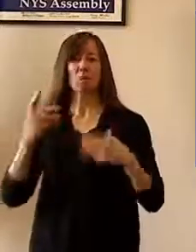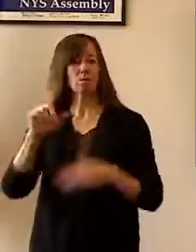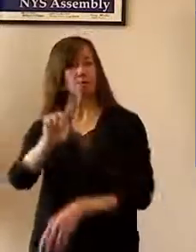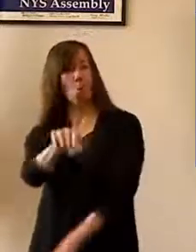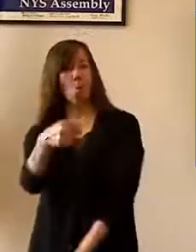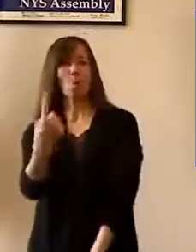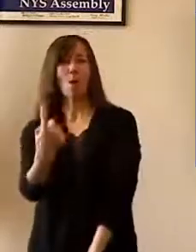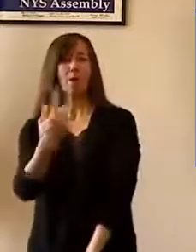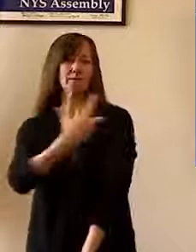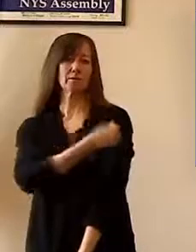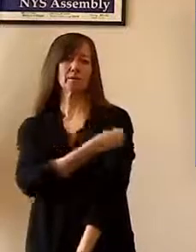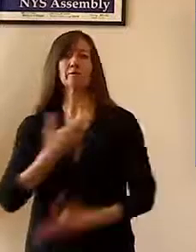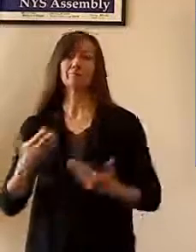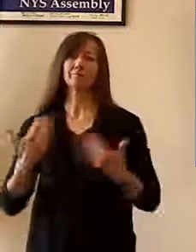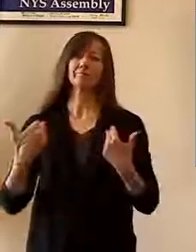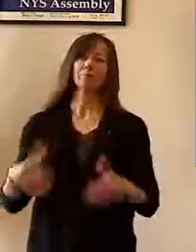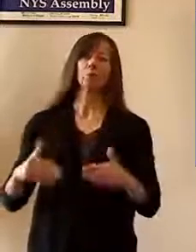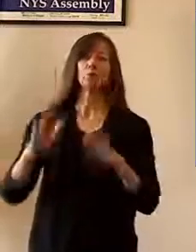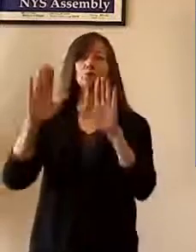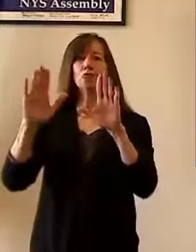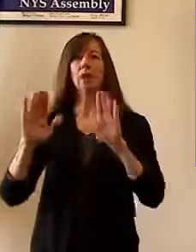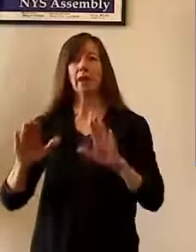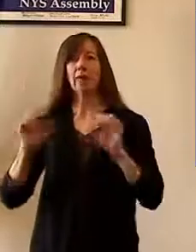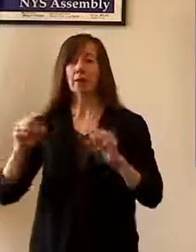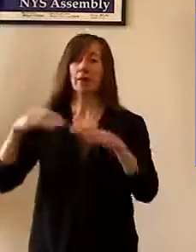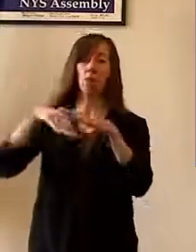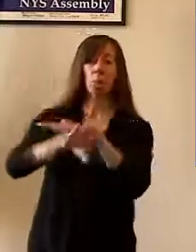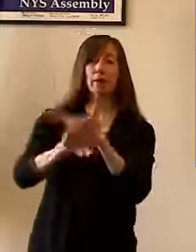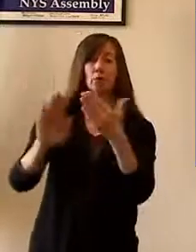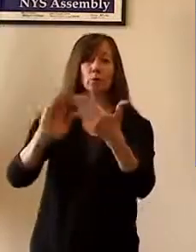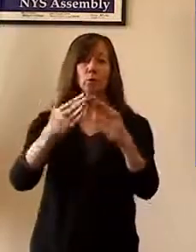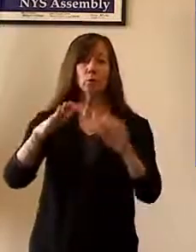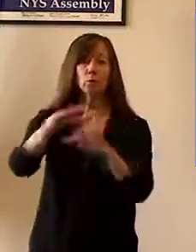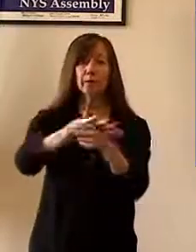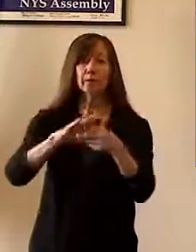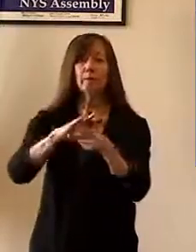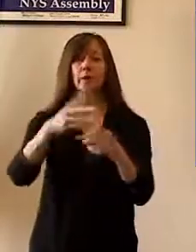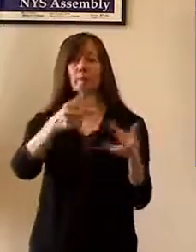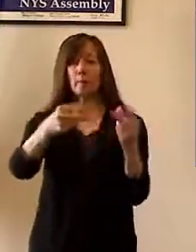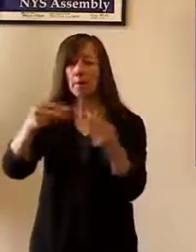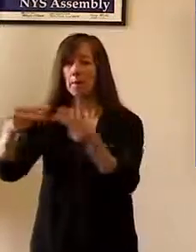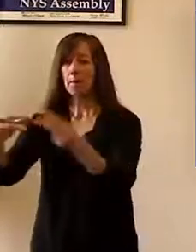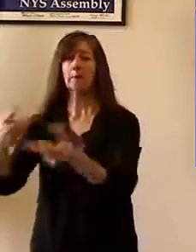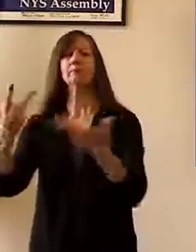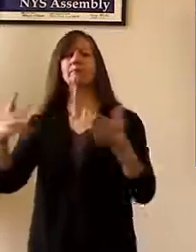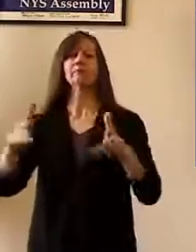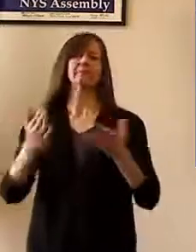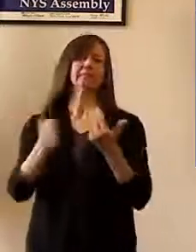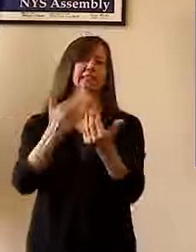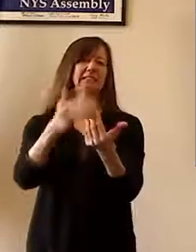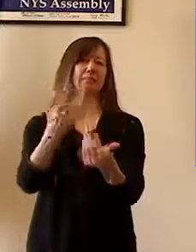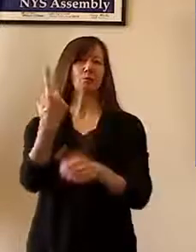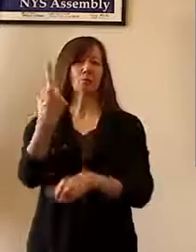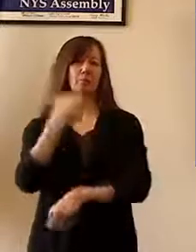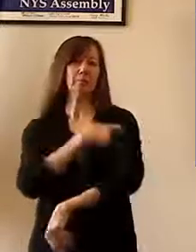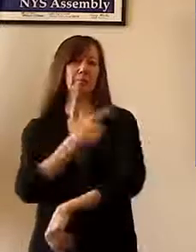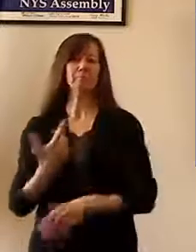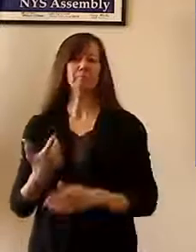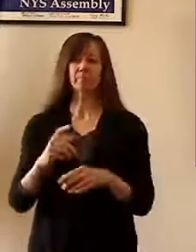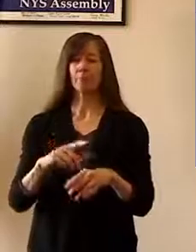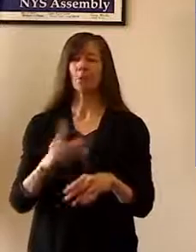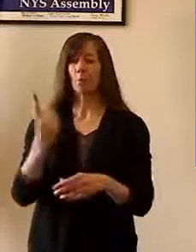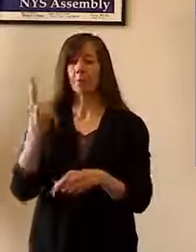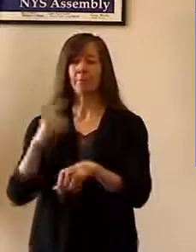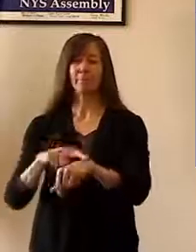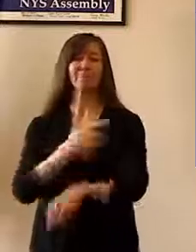strategic, where we can really make a substantial difference. And I think for those of you who have taken part in one of our pop-up clinics or